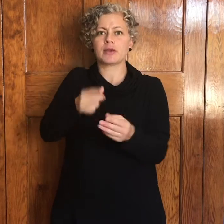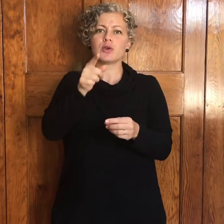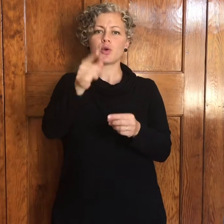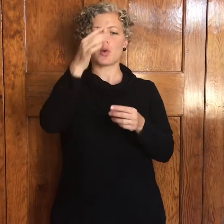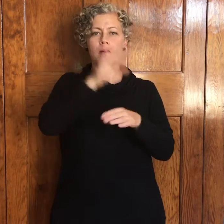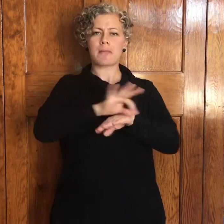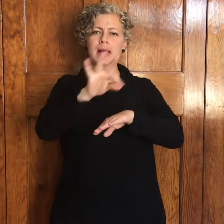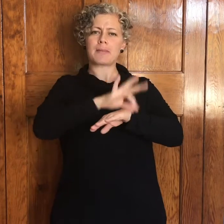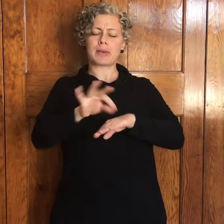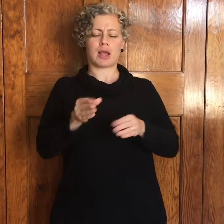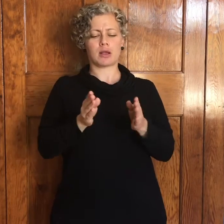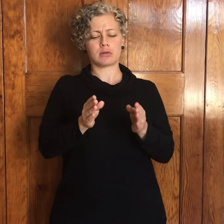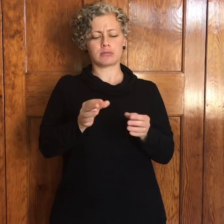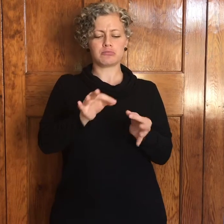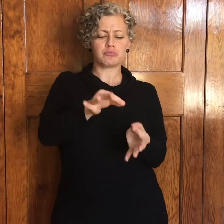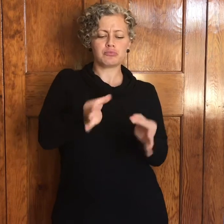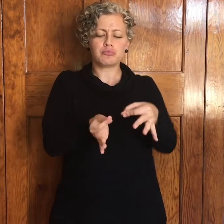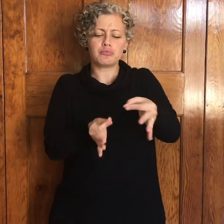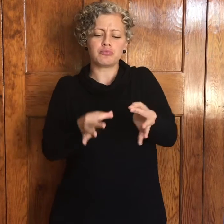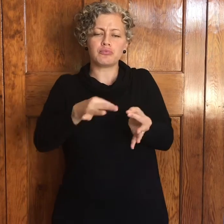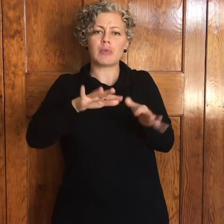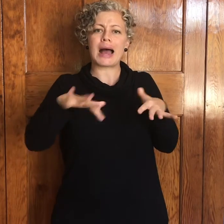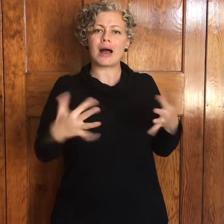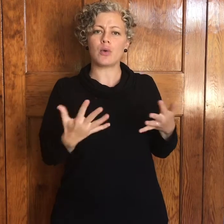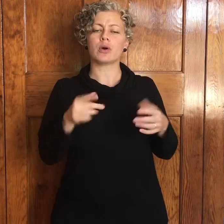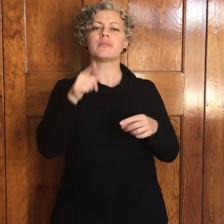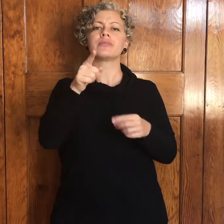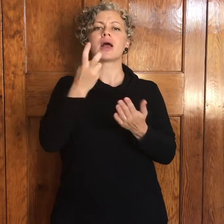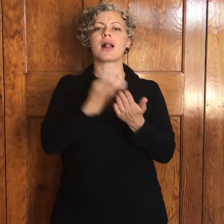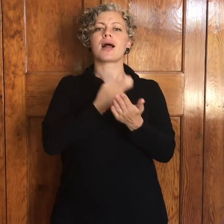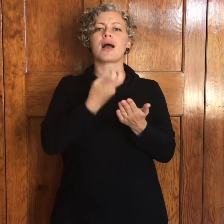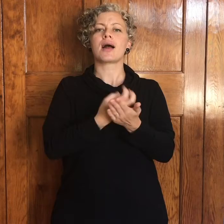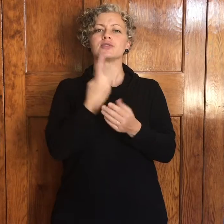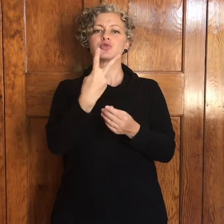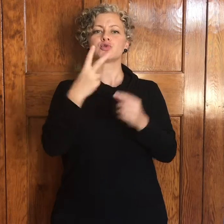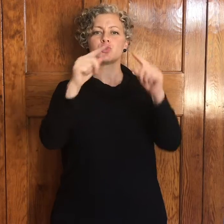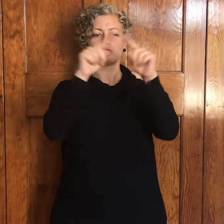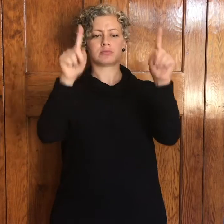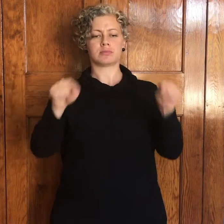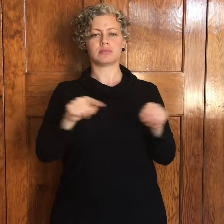to repurpose old photo frames you have lying around.